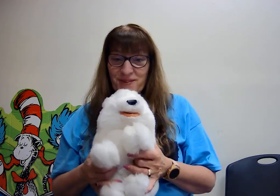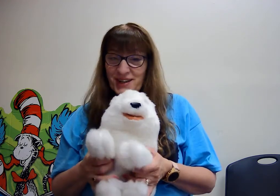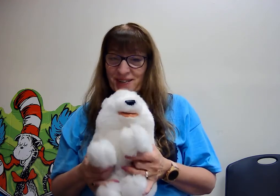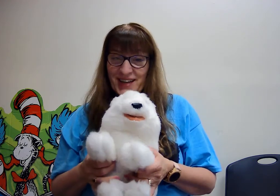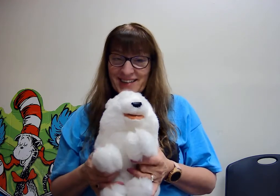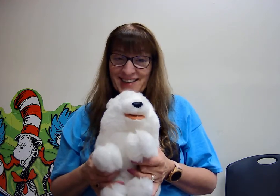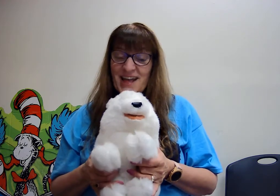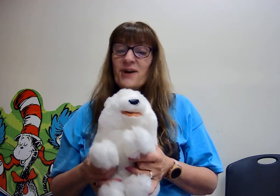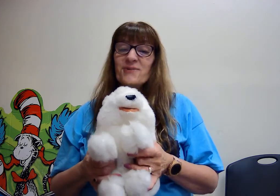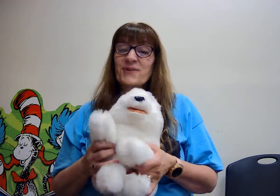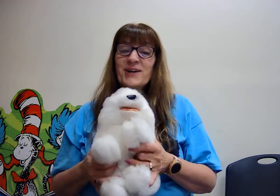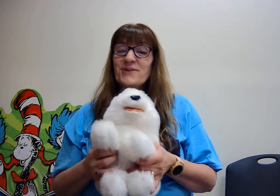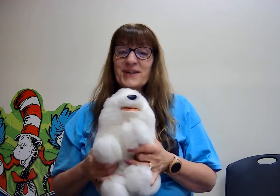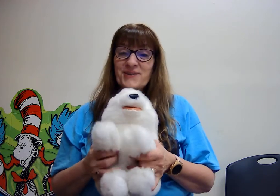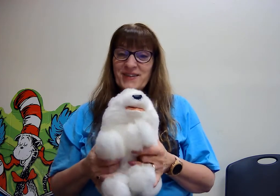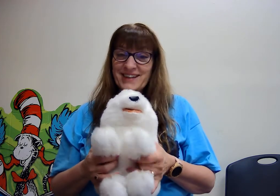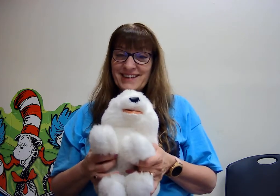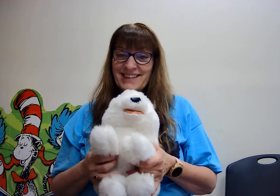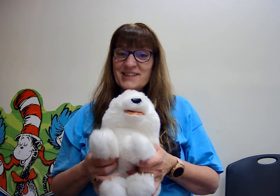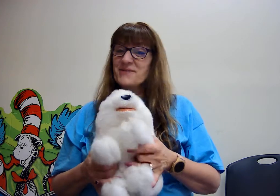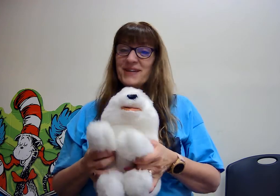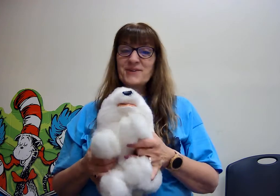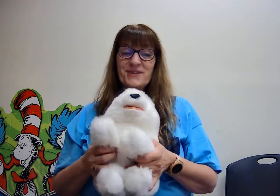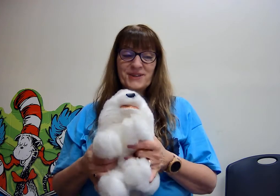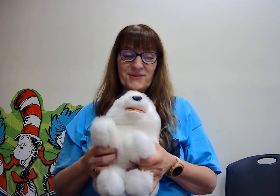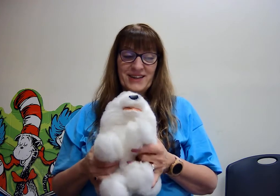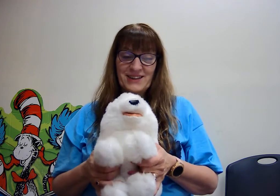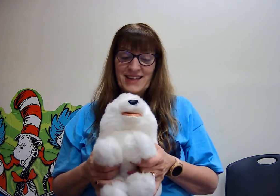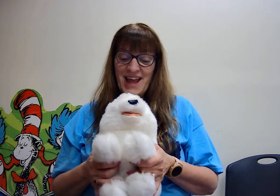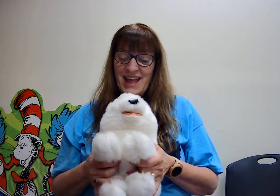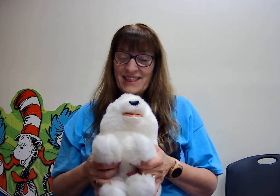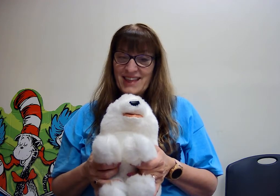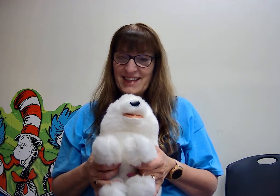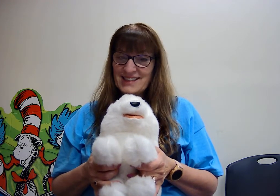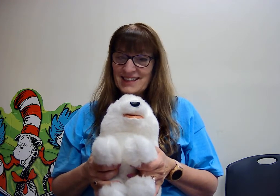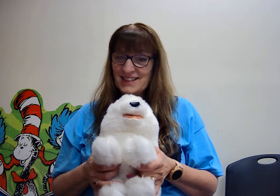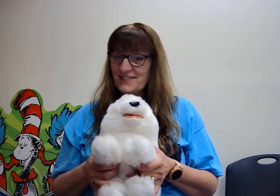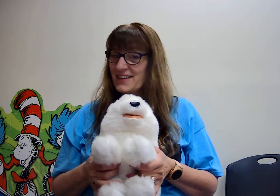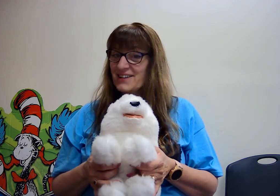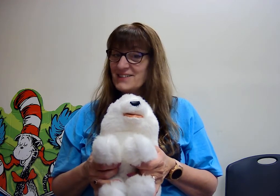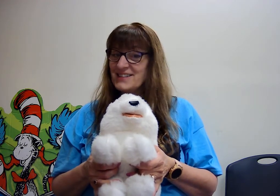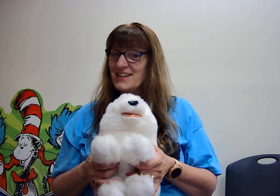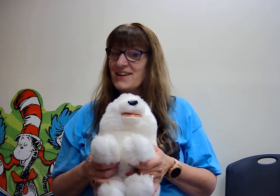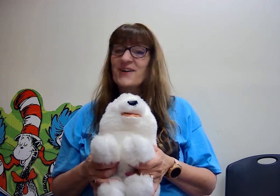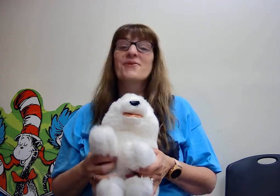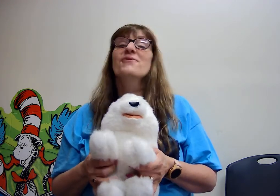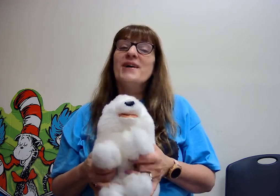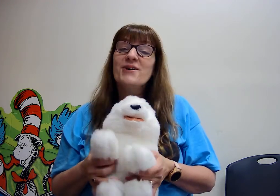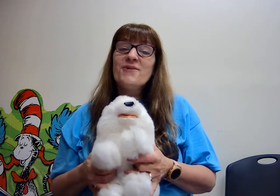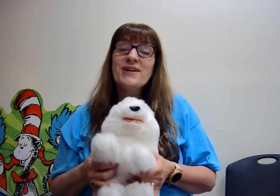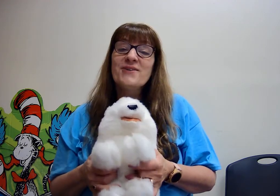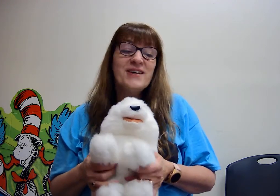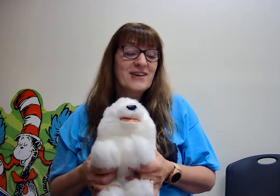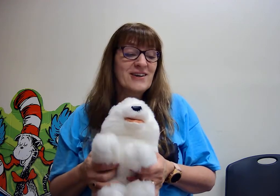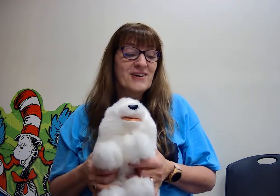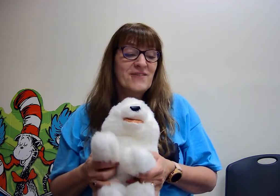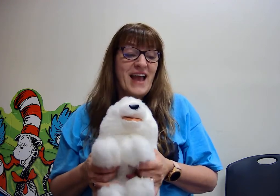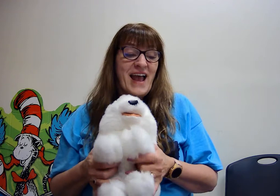wiggle, wiggle, wiggle, wiggle, wiggle, wiggle, wiggle, wiggle. These little fingers go wiggle, wiggle, wiggle.